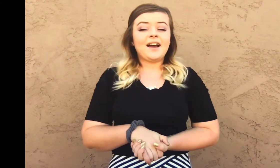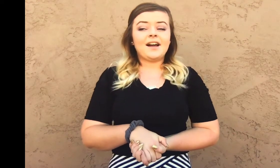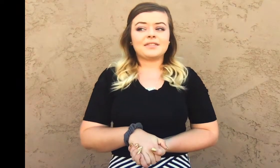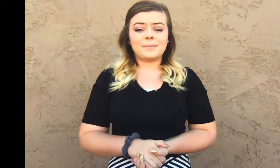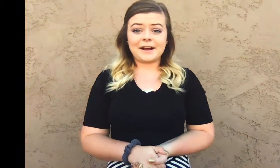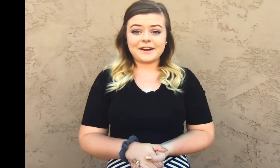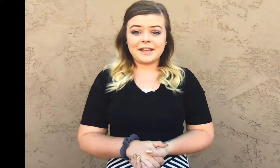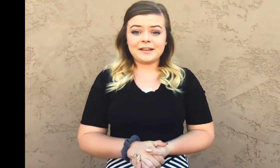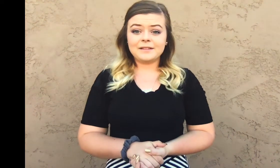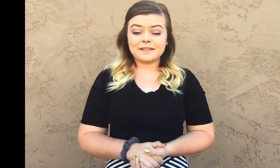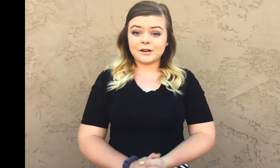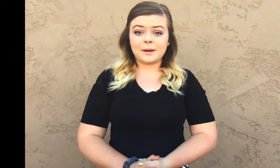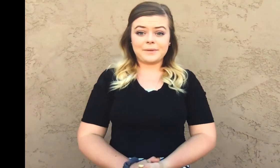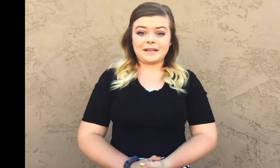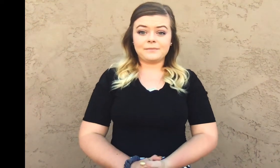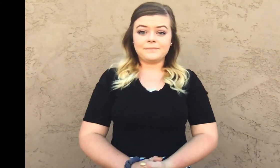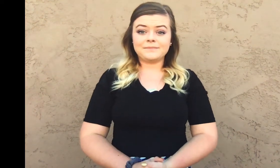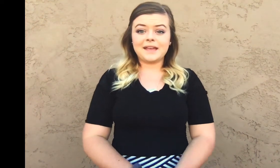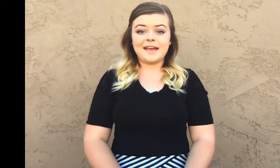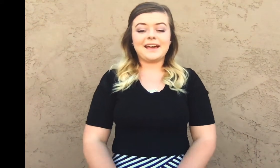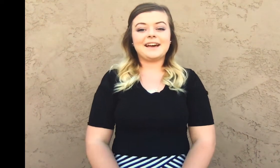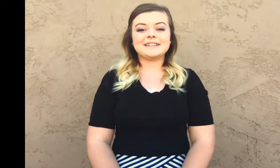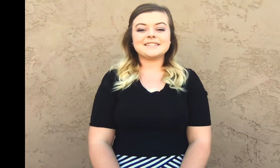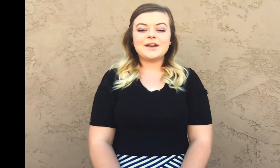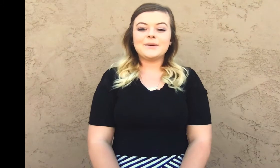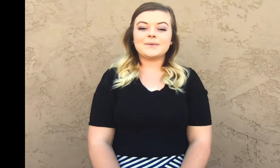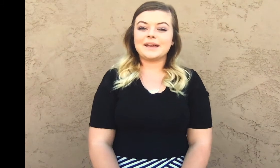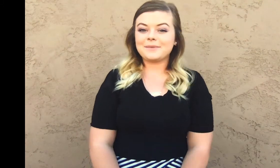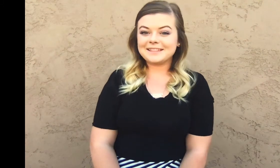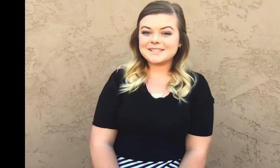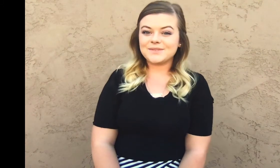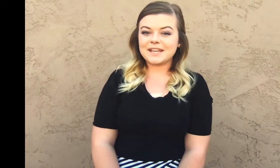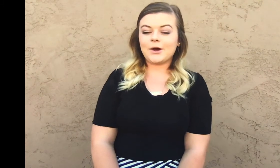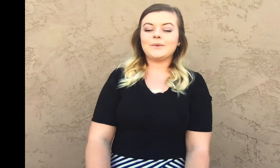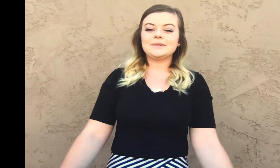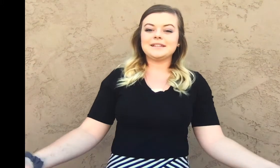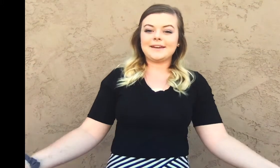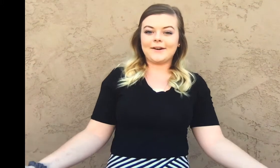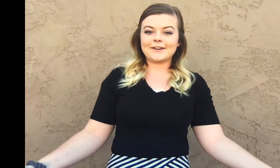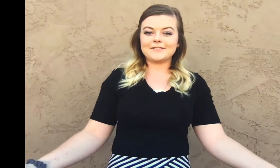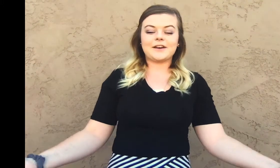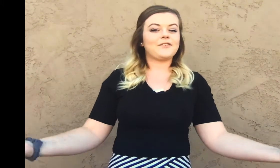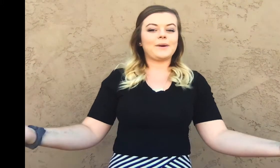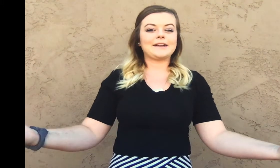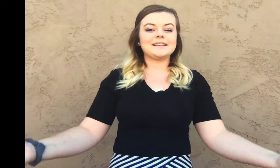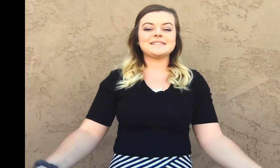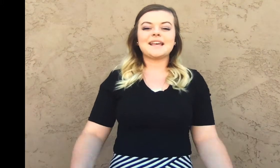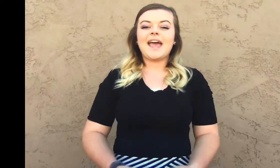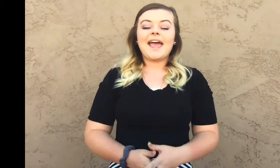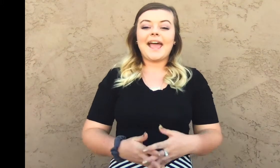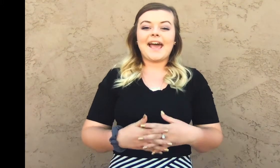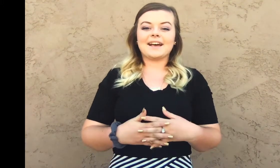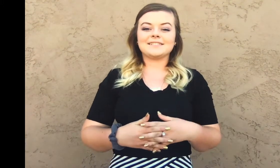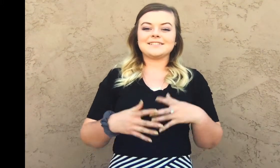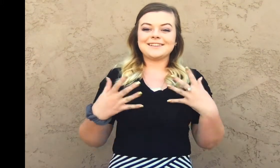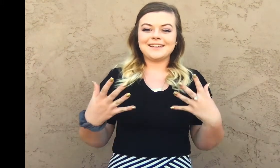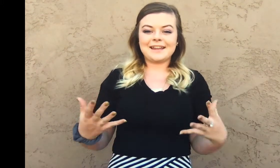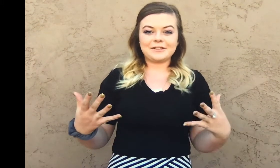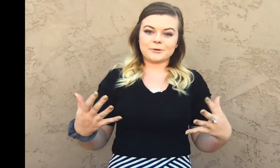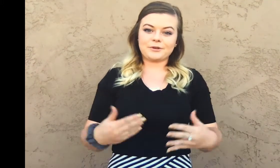the Perry Theater Company. And we have made this video in honor of deaf awareness and an interpreter's